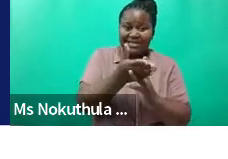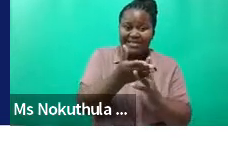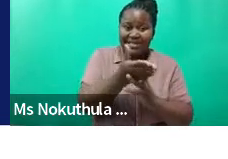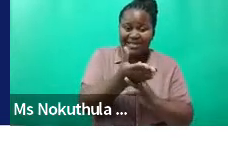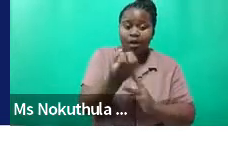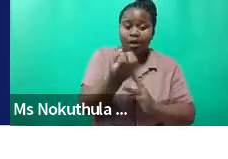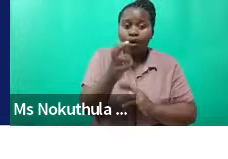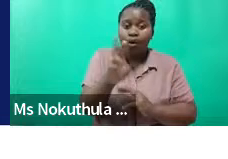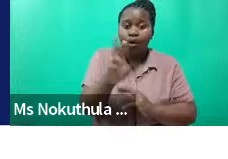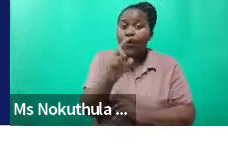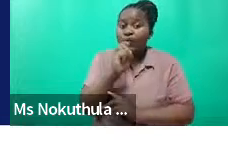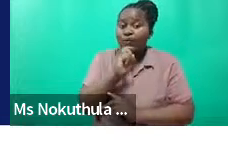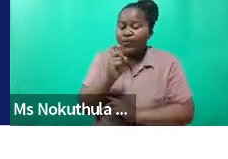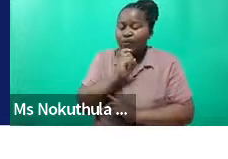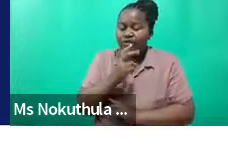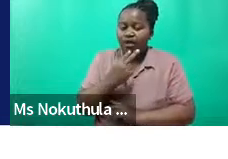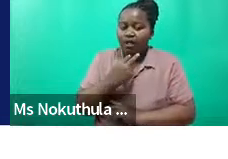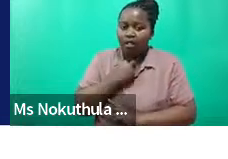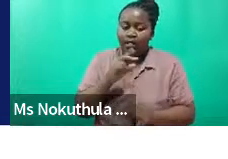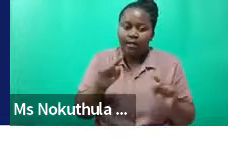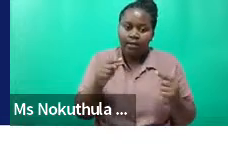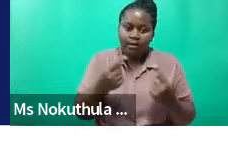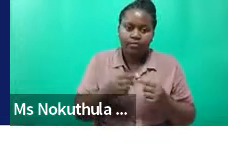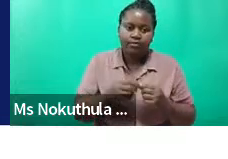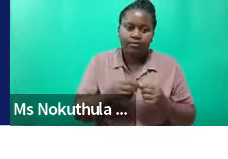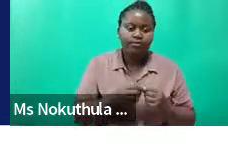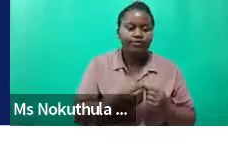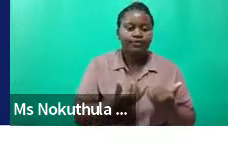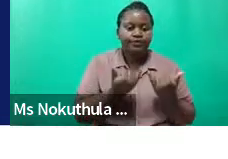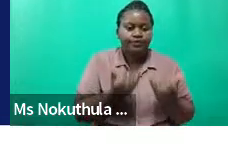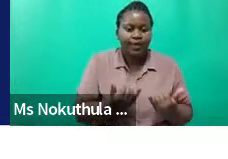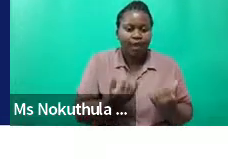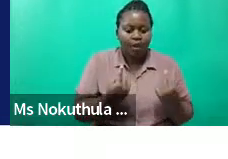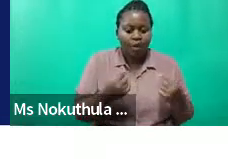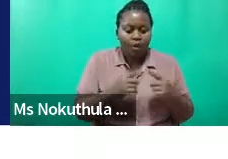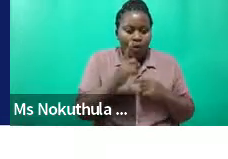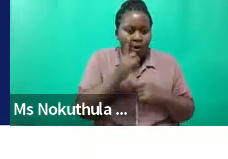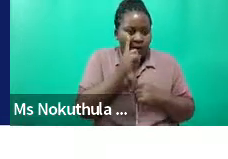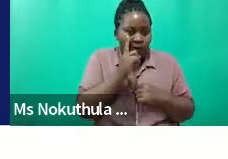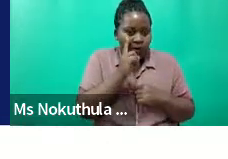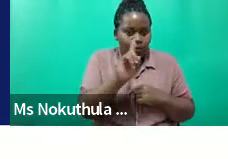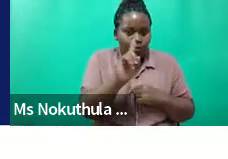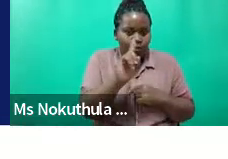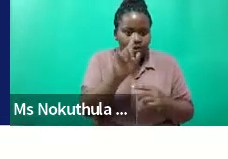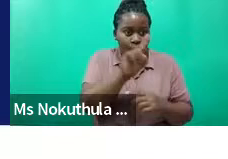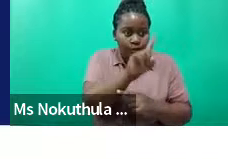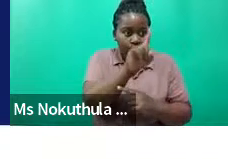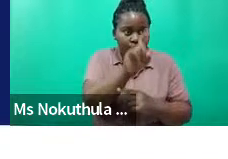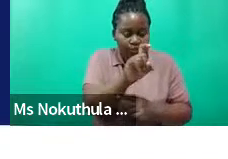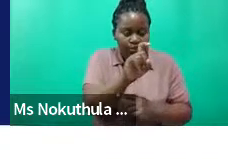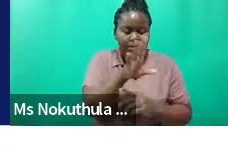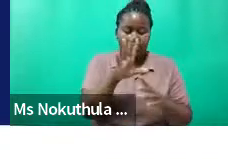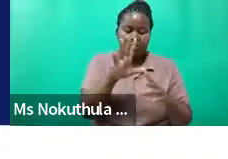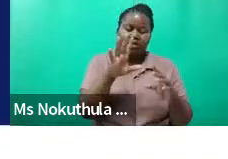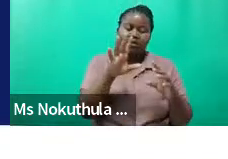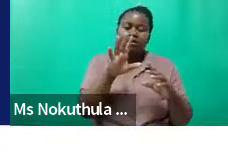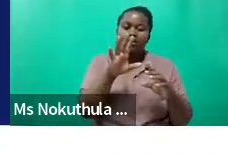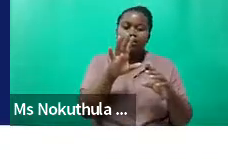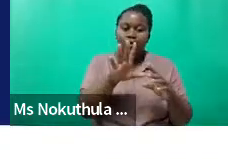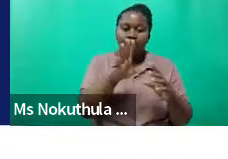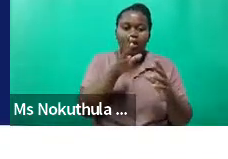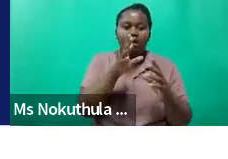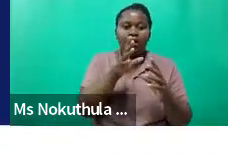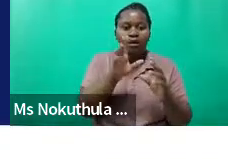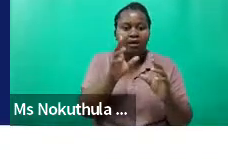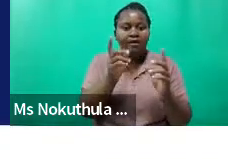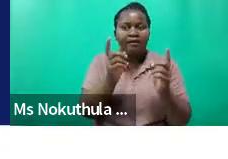for her. And therefore, we look at the question accessibility versus usability. I can